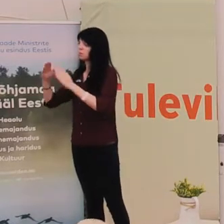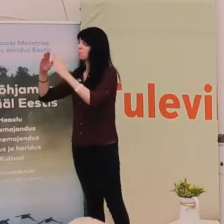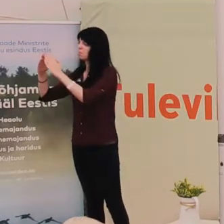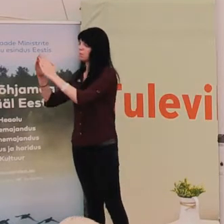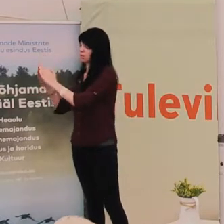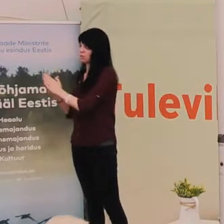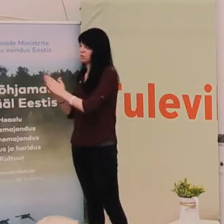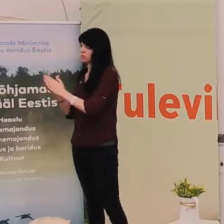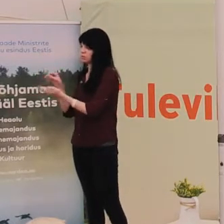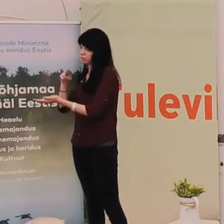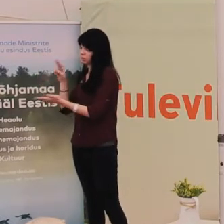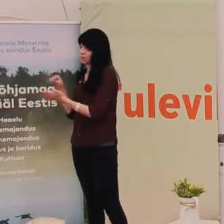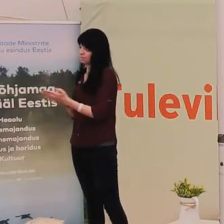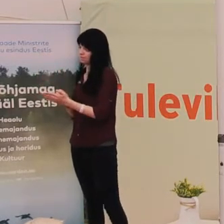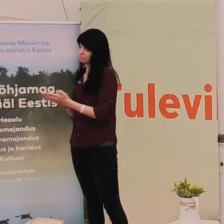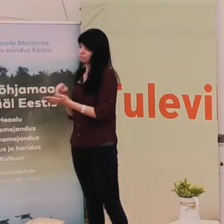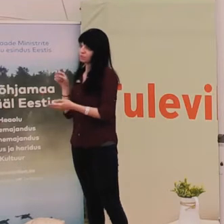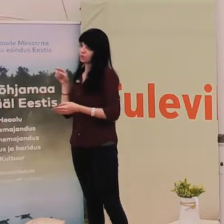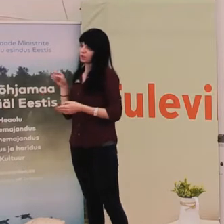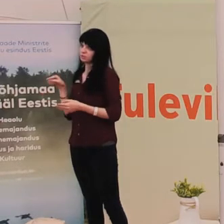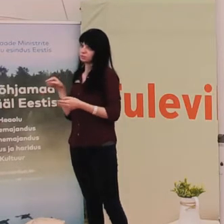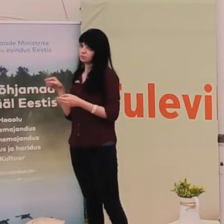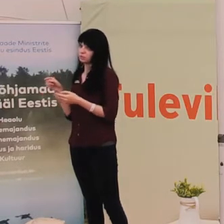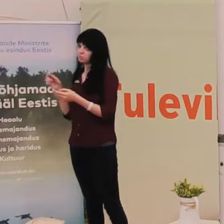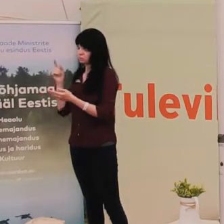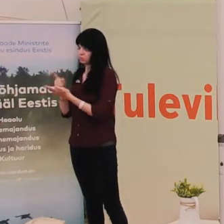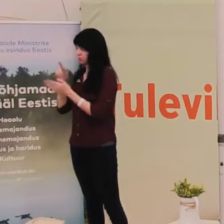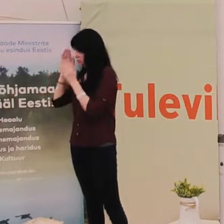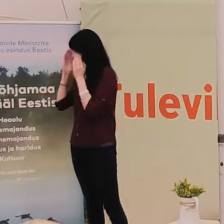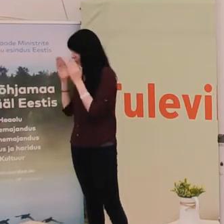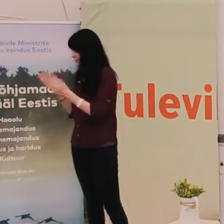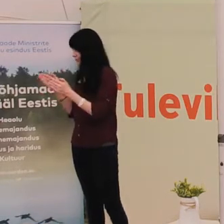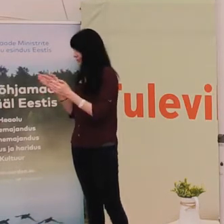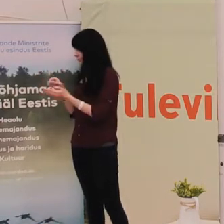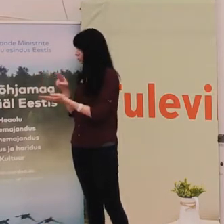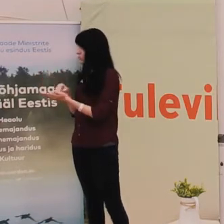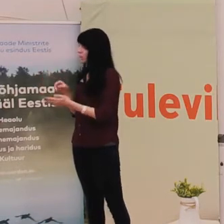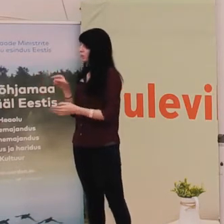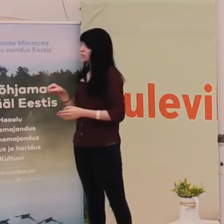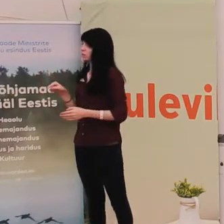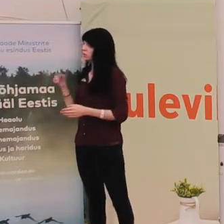is the third biggest area which we should sort of focus. And it's nowadays